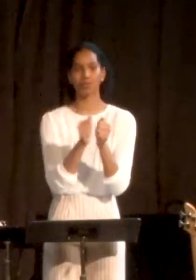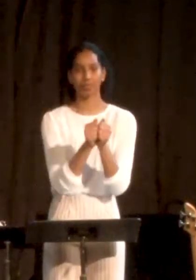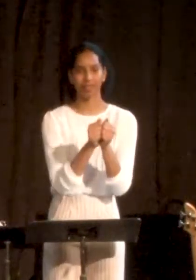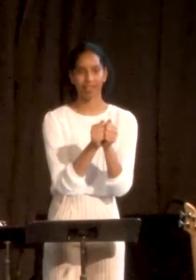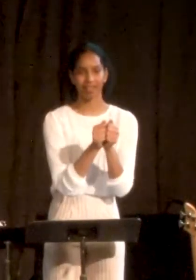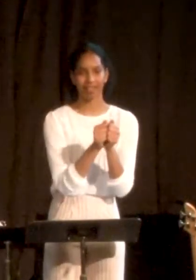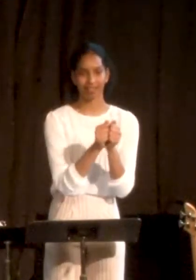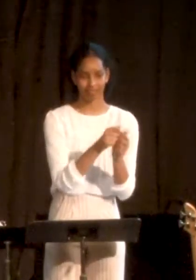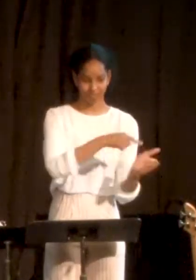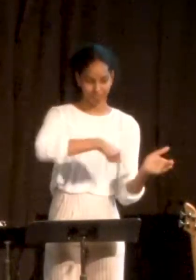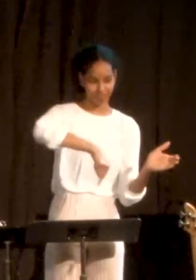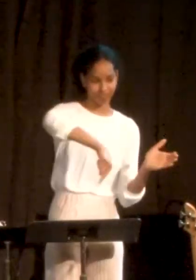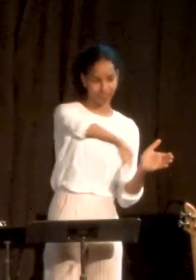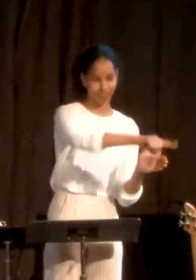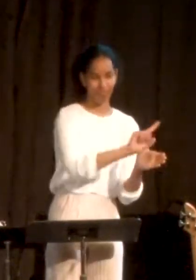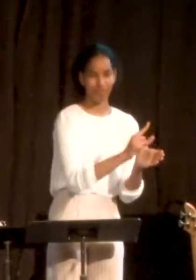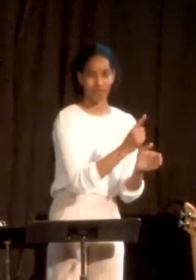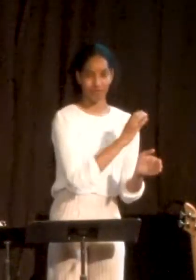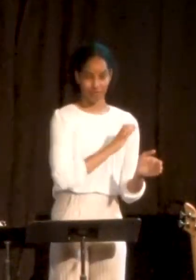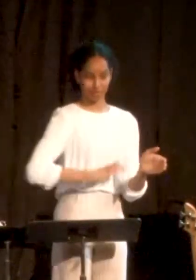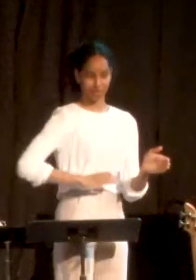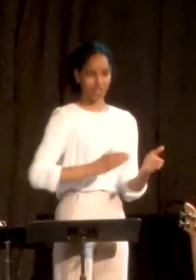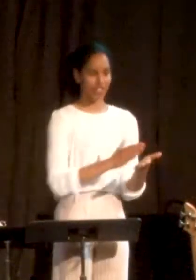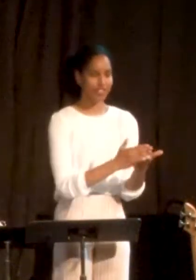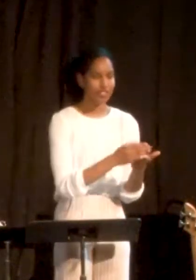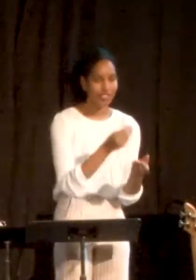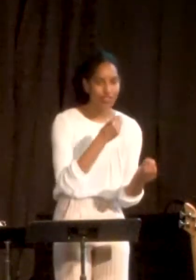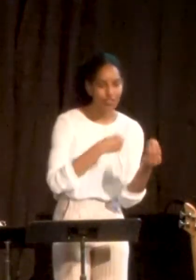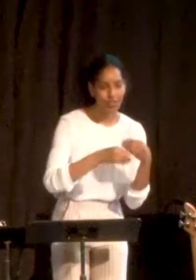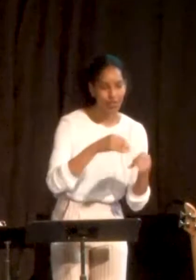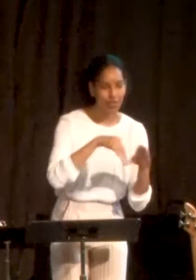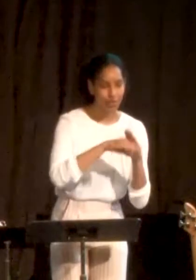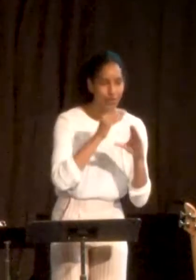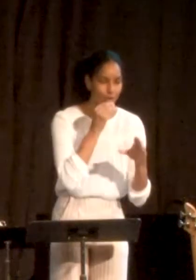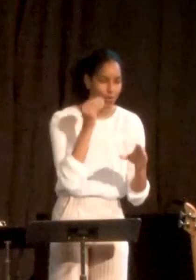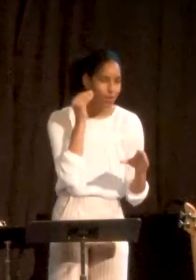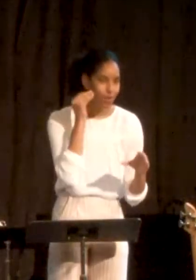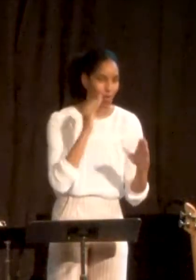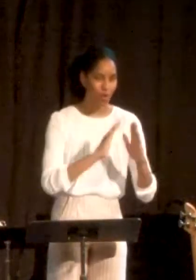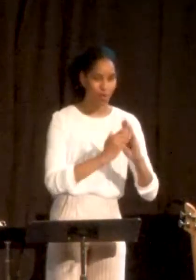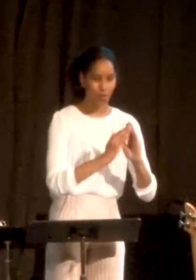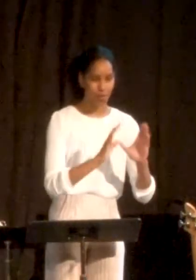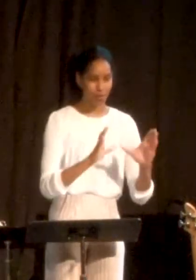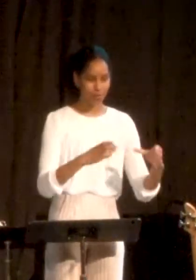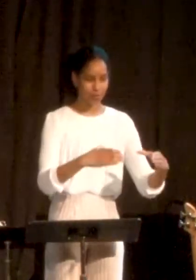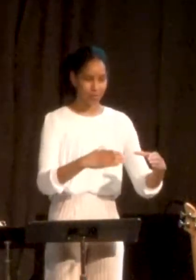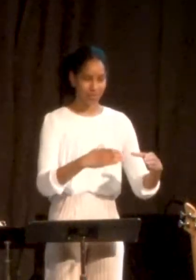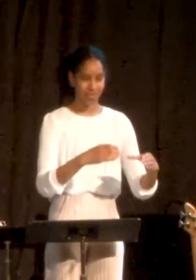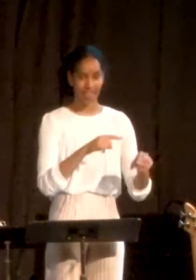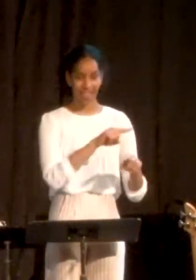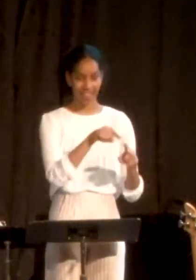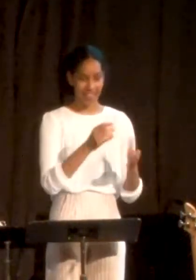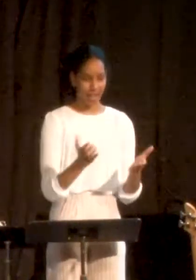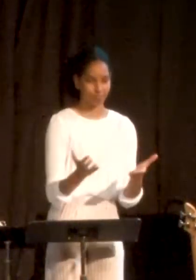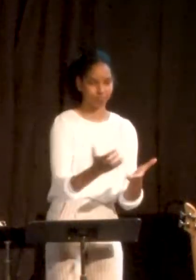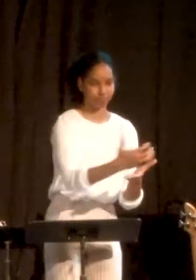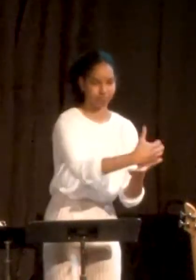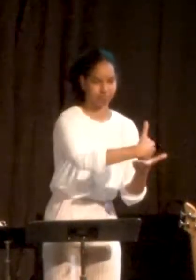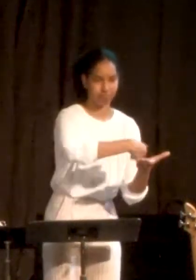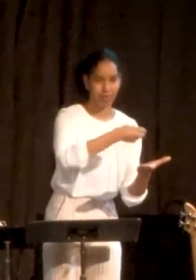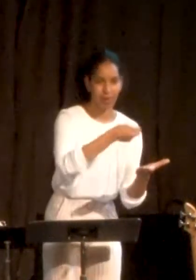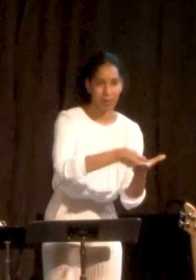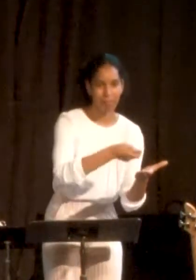day. They've been sharing their food in their homes. They've been pooling their money and their property